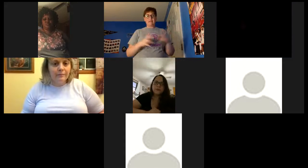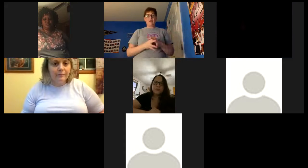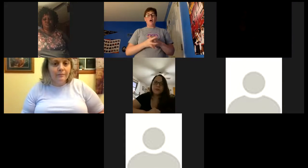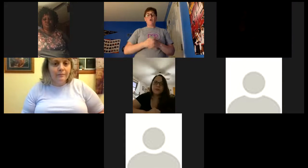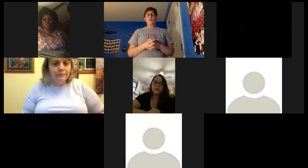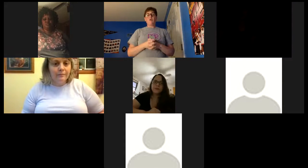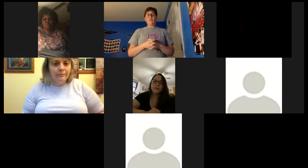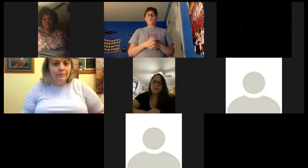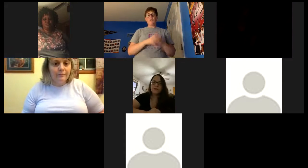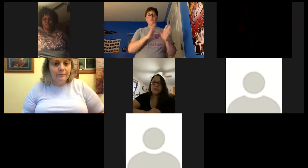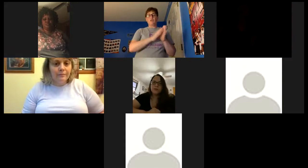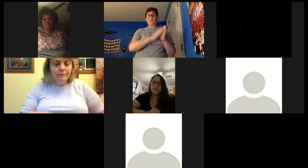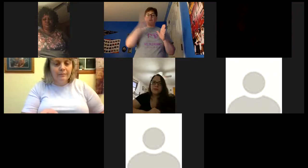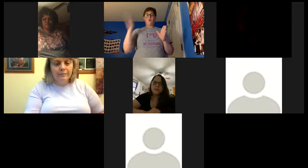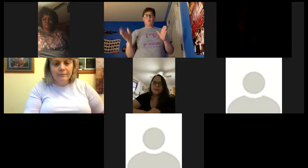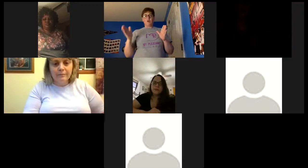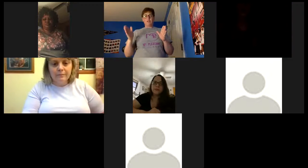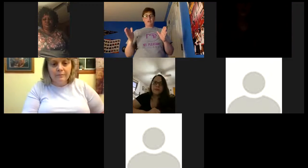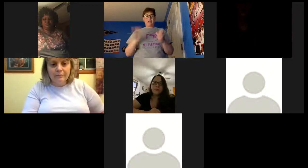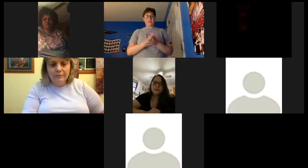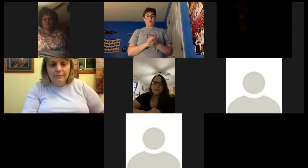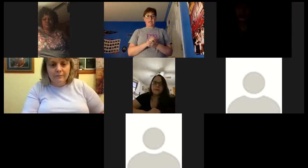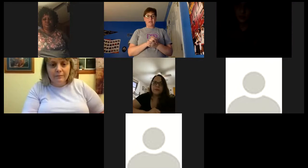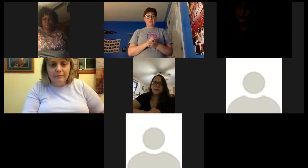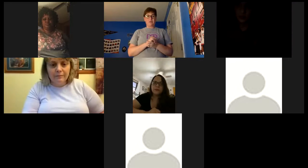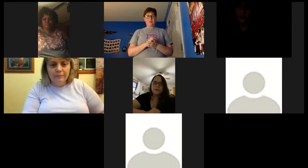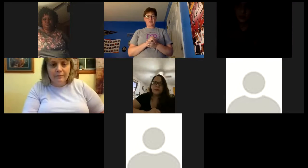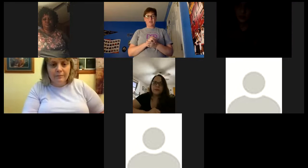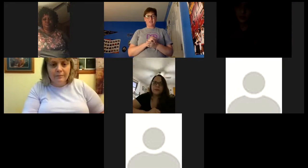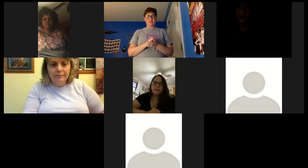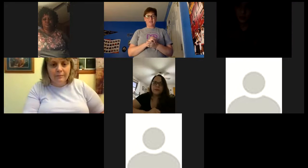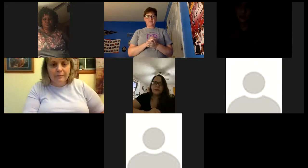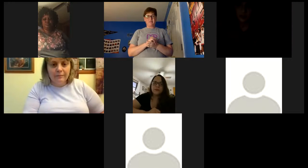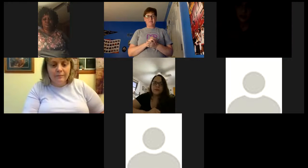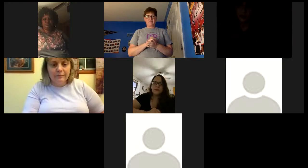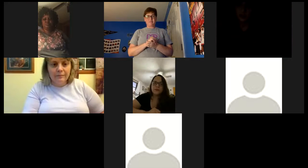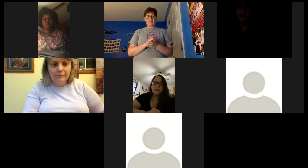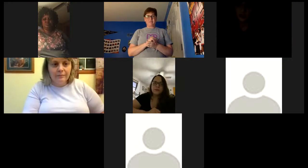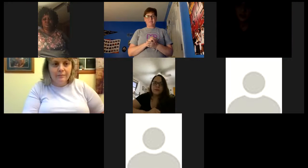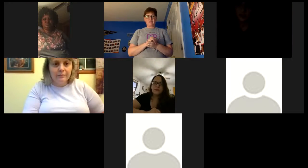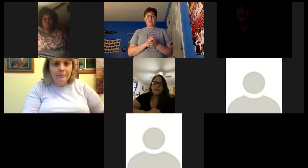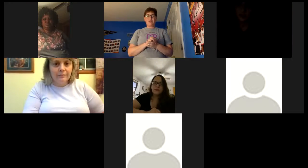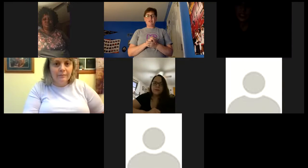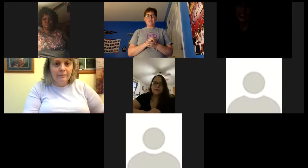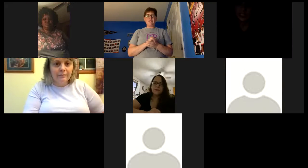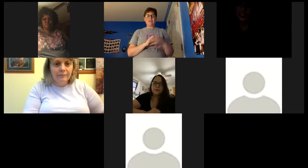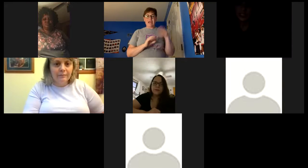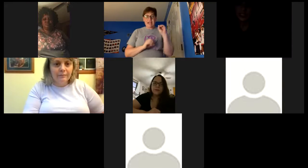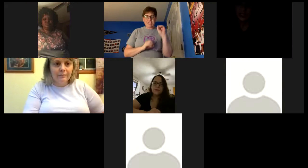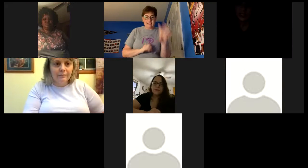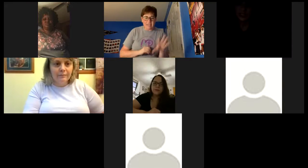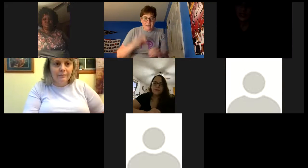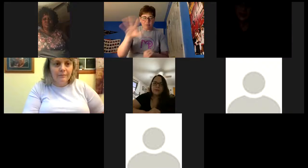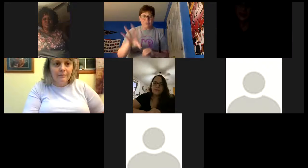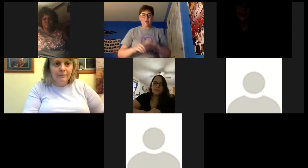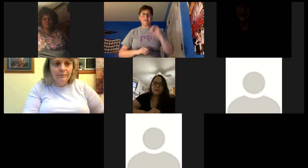sentences? Or do you want to learn more words for next week? What do y'all think? I mean, it's totally up to you. I